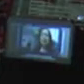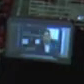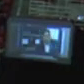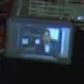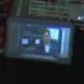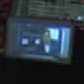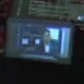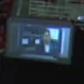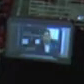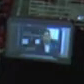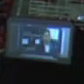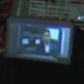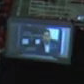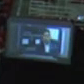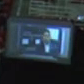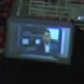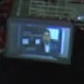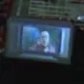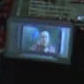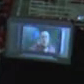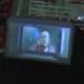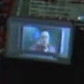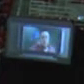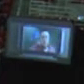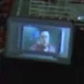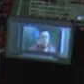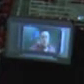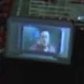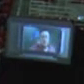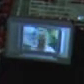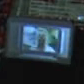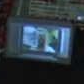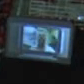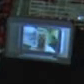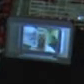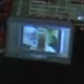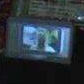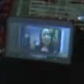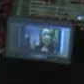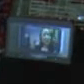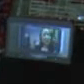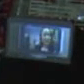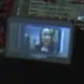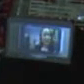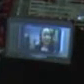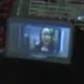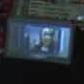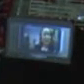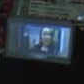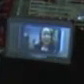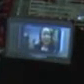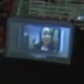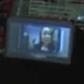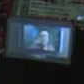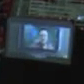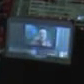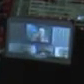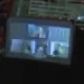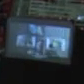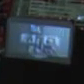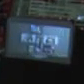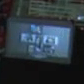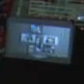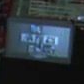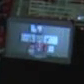Gilrery. And I'm just one of Lamar's many stories. And I'm just one of Lamar University's many stories. We are entrepreneurs. We